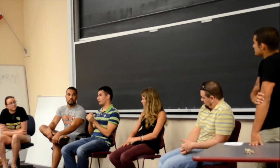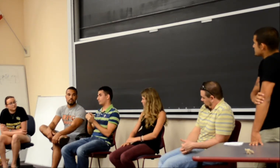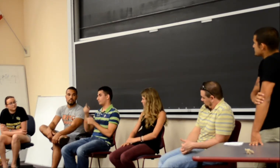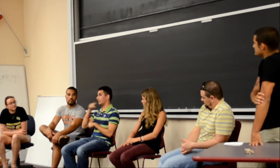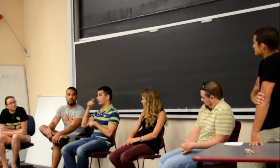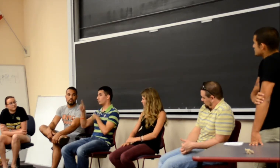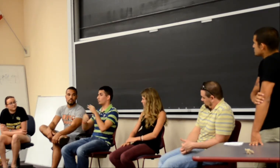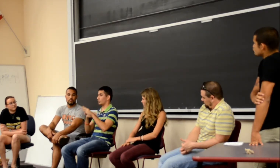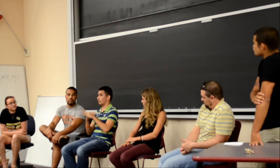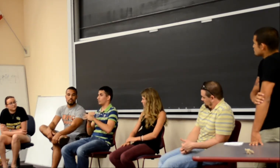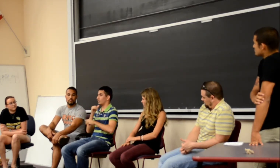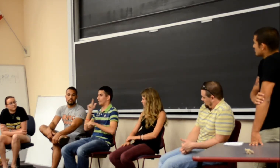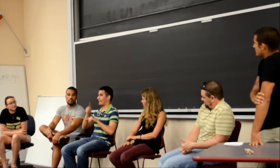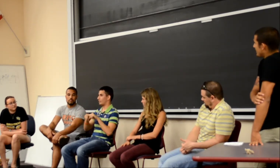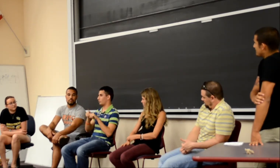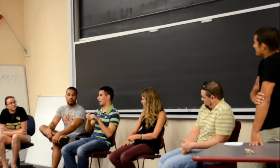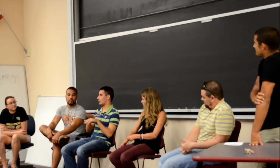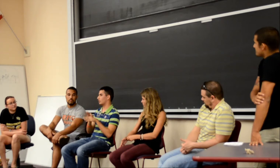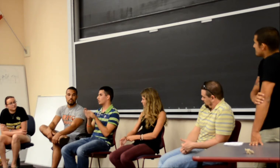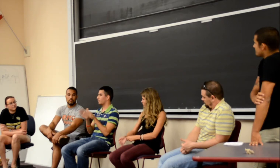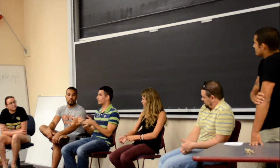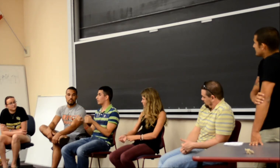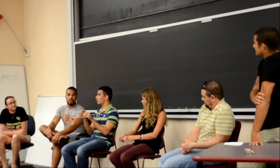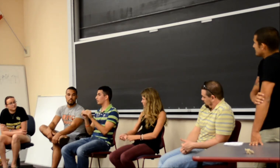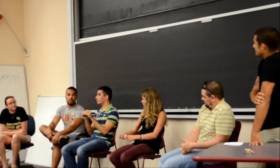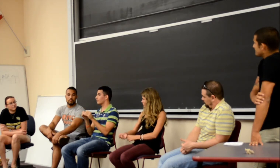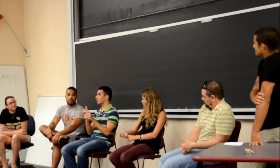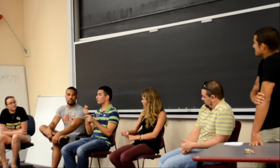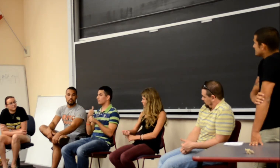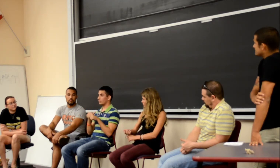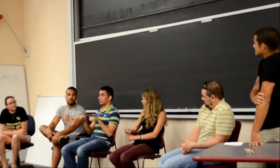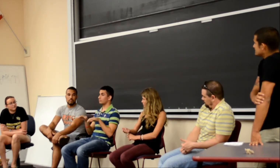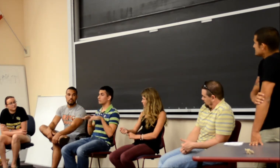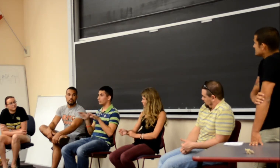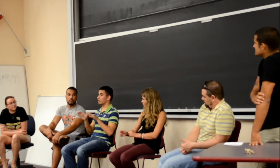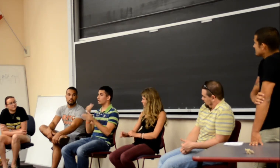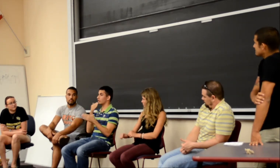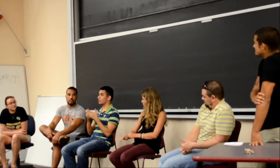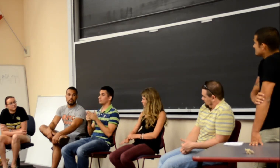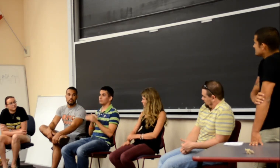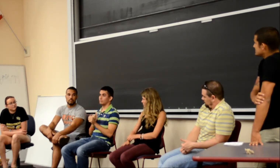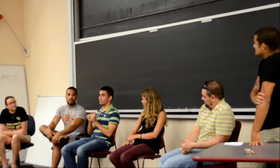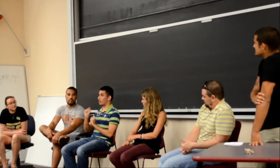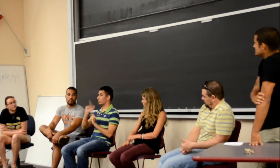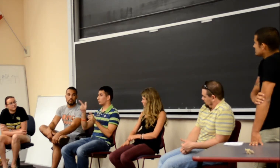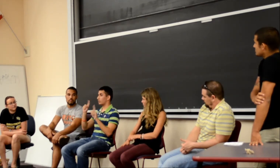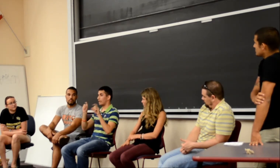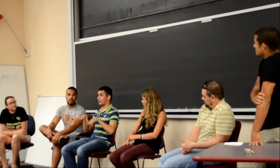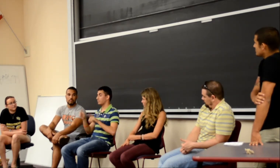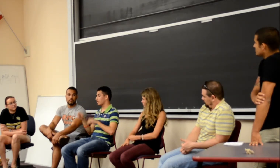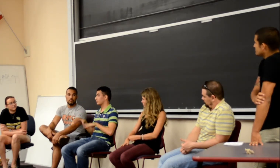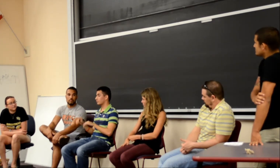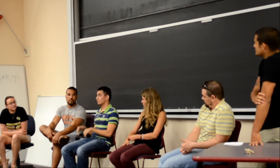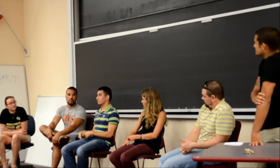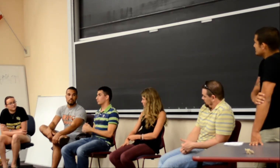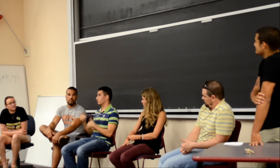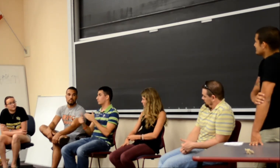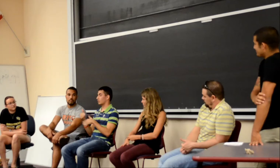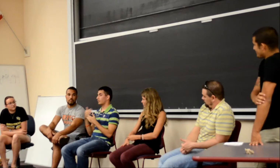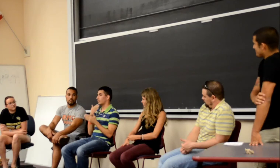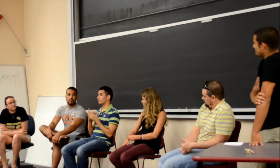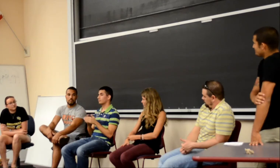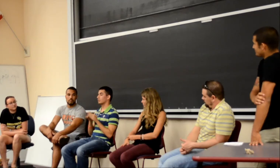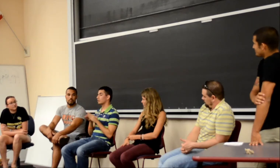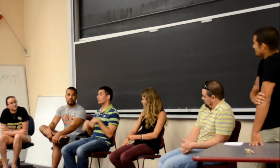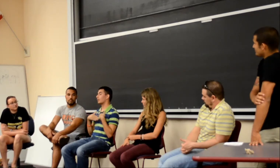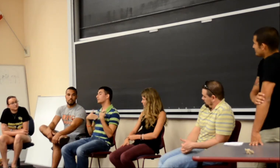involved with English words, so I can't rely on interpreter anymore. So, good, good, pass all exams,